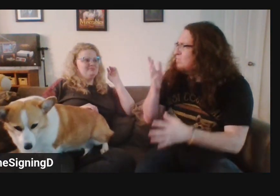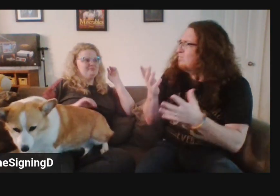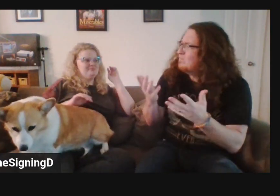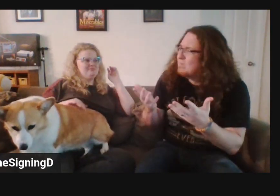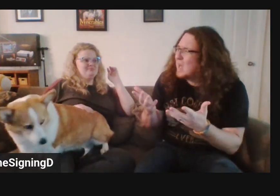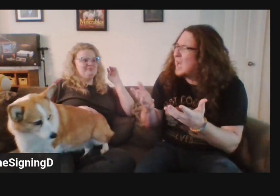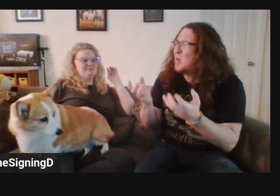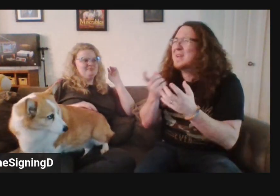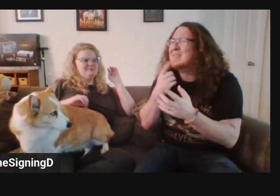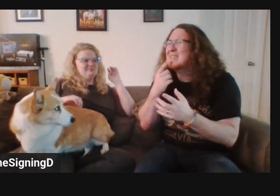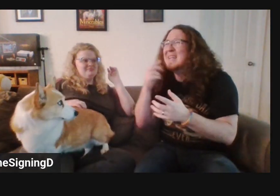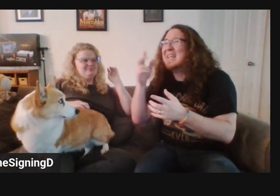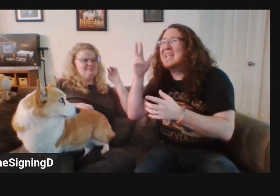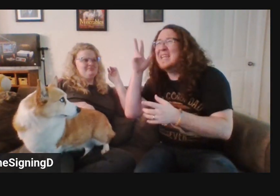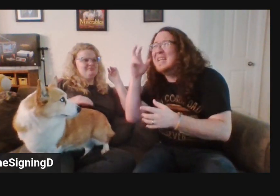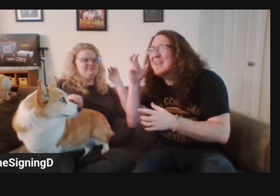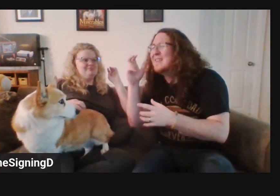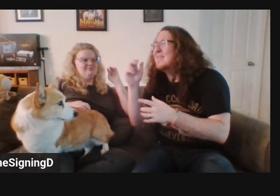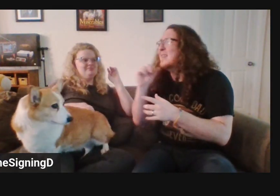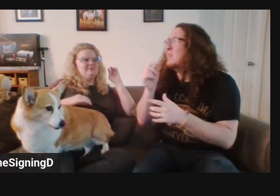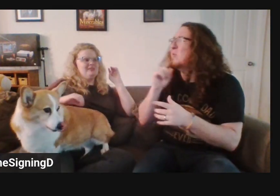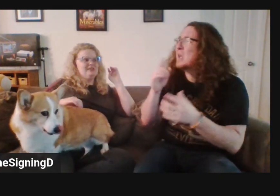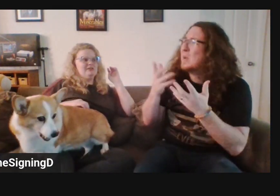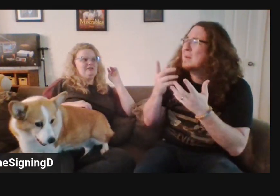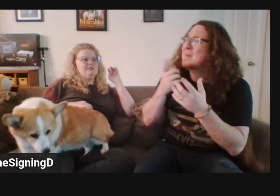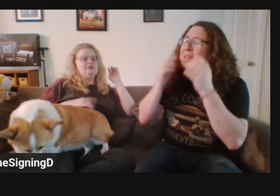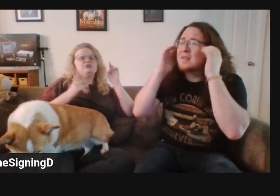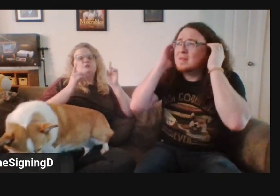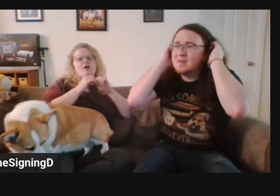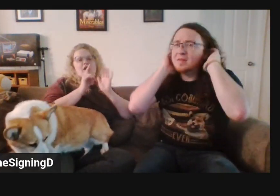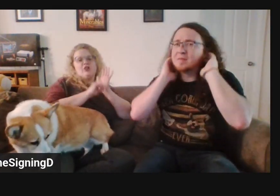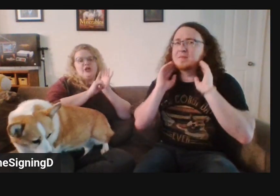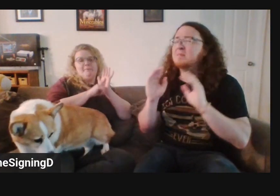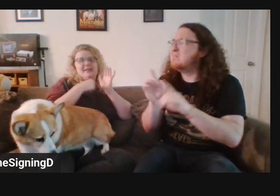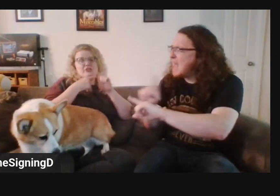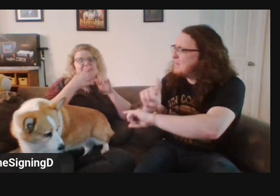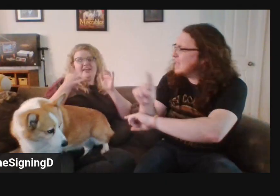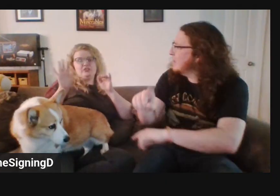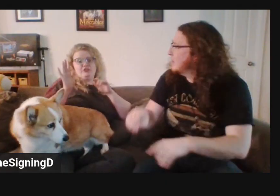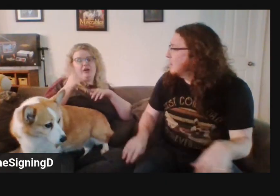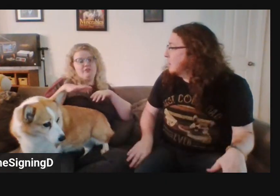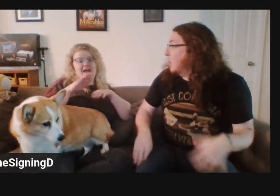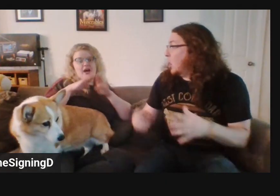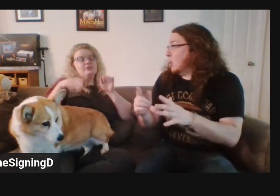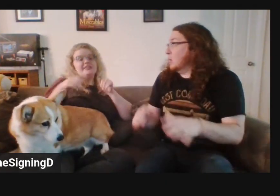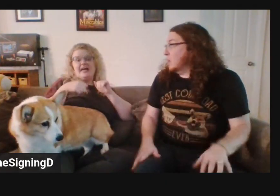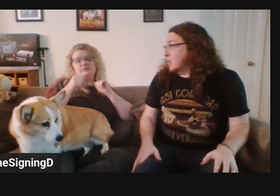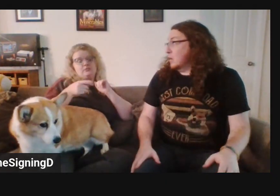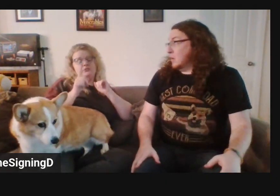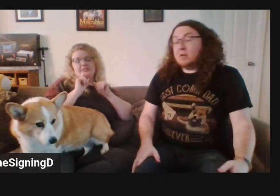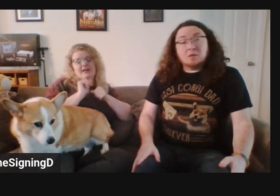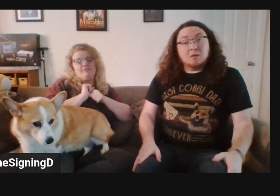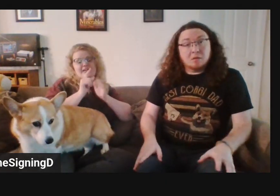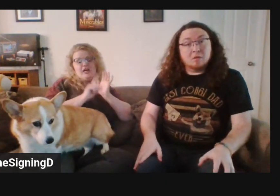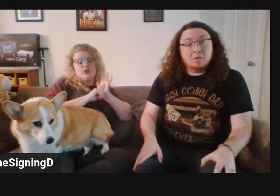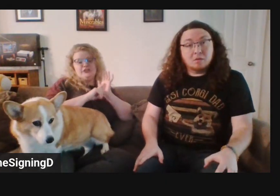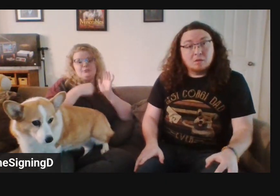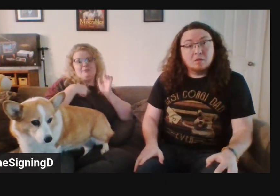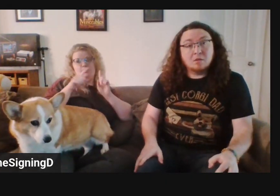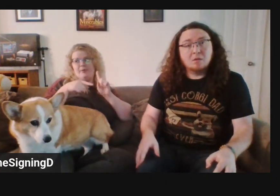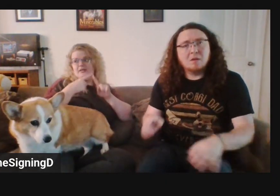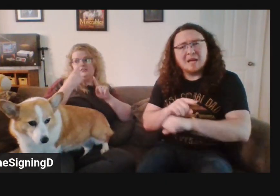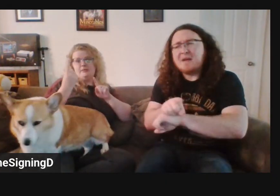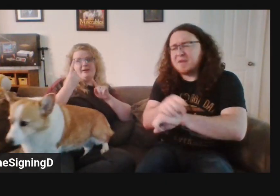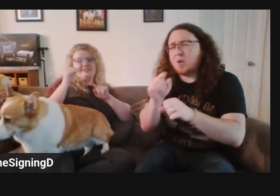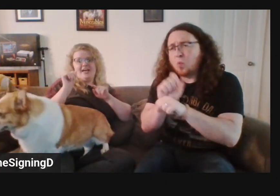I don't want to say somehow here, because that's not really what I'm saying, but navigate. Yeah. Thank you. Thank you for the word. I'm old and I forget words